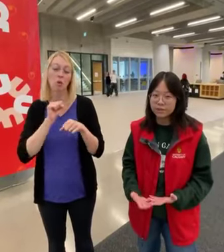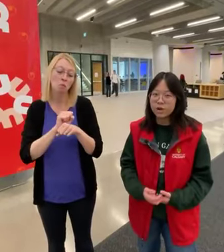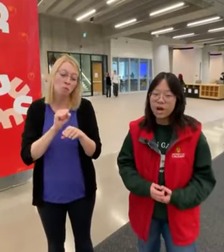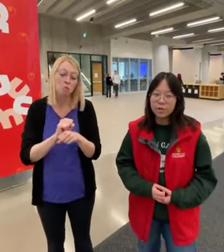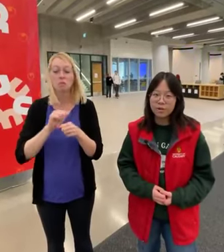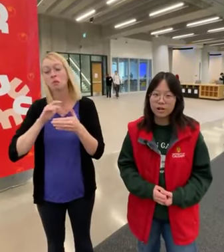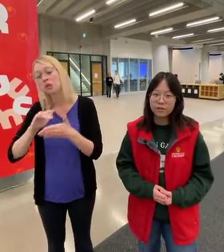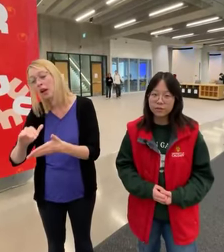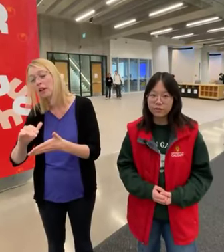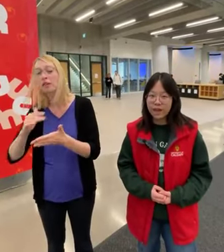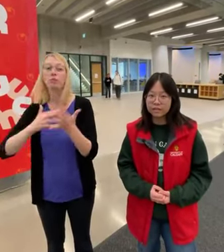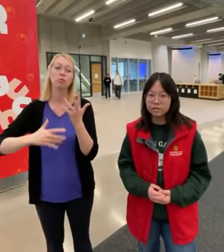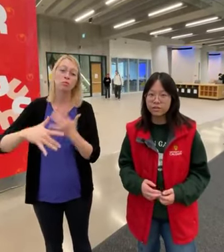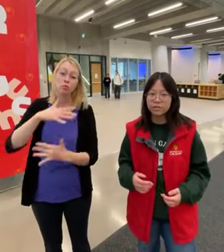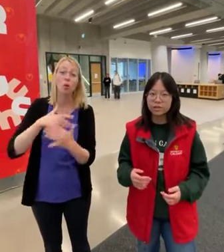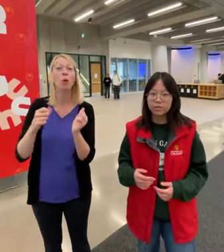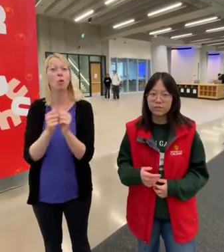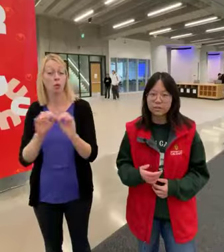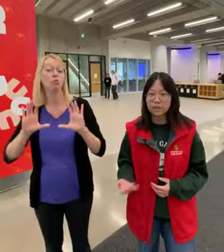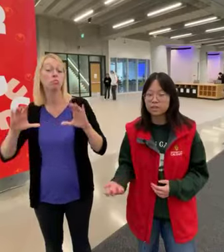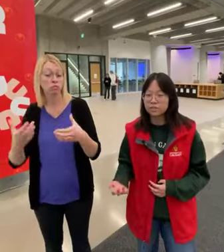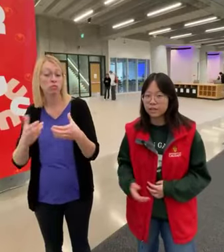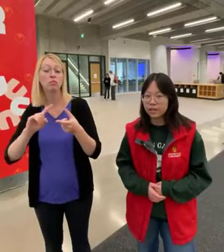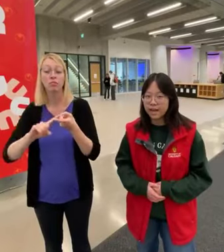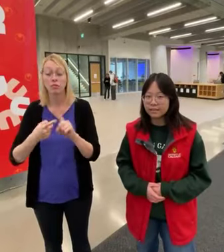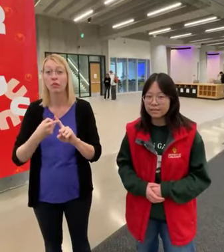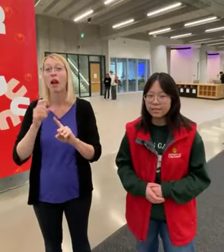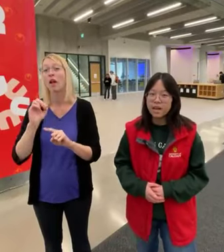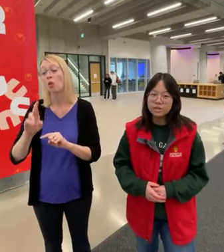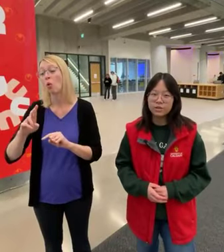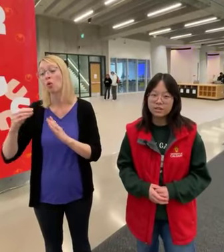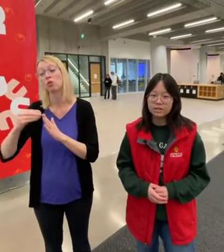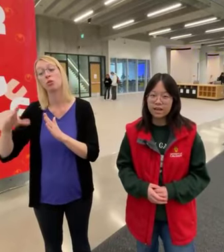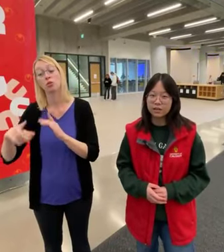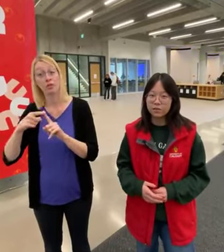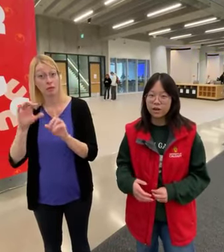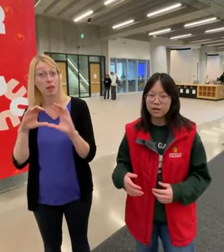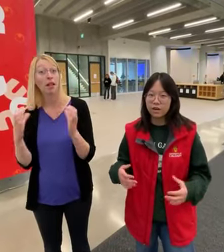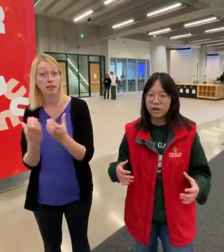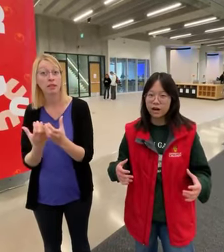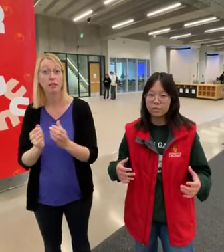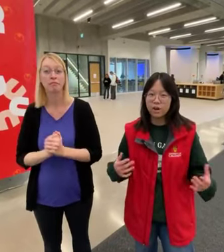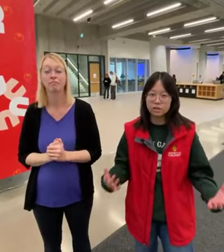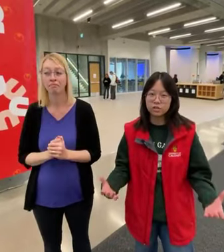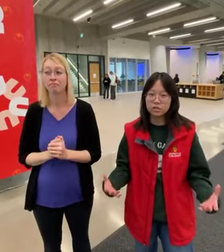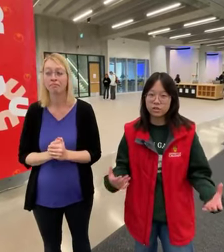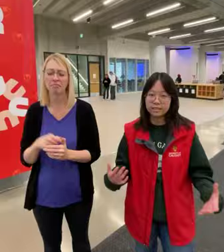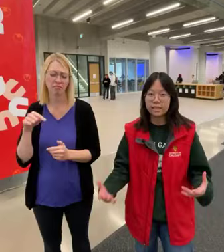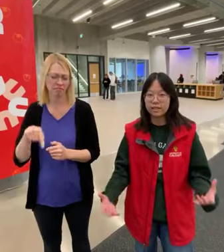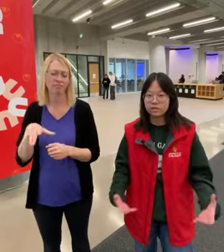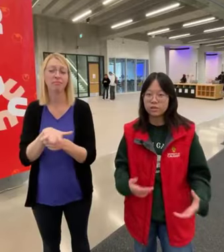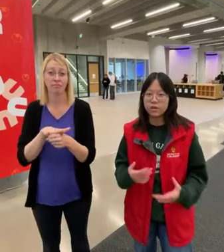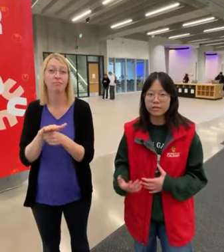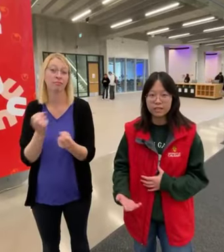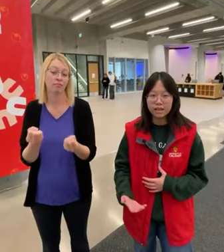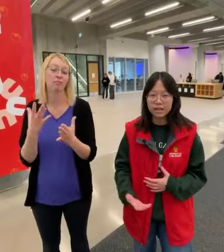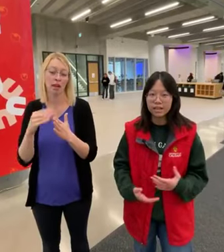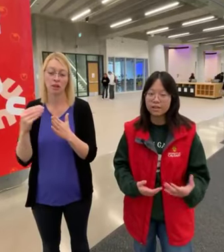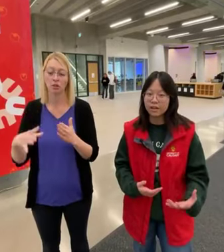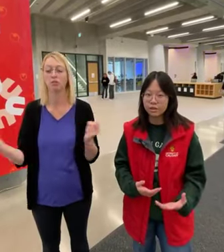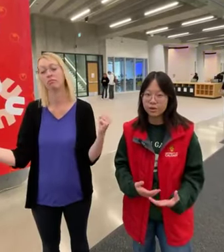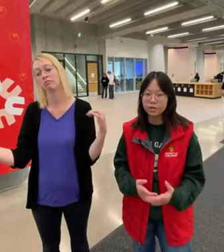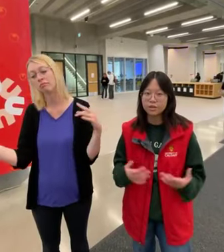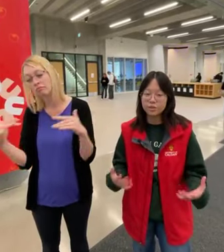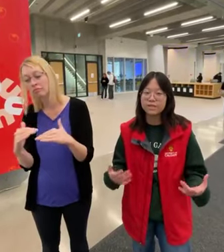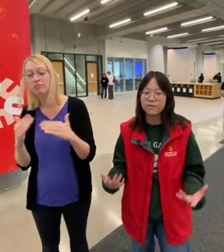that they have to do with all of their friends or some of their peers from their classes. So this is kind of where a lot of students will get together to do a lot of